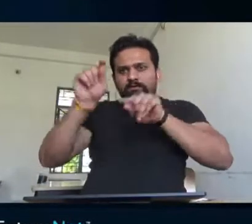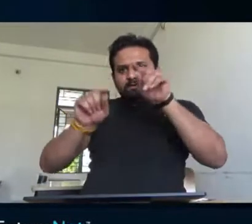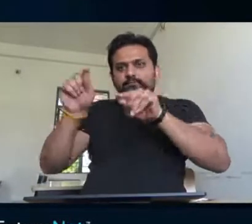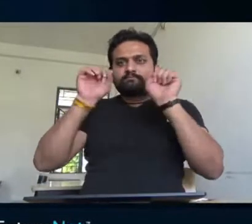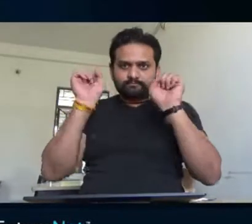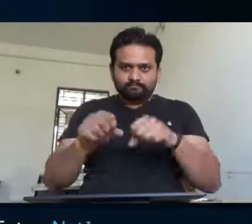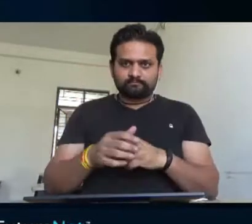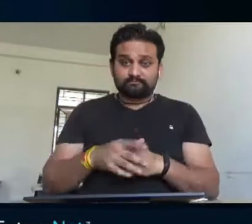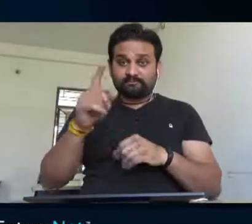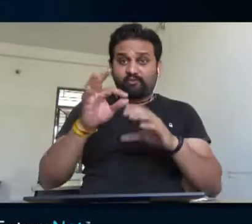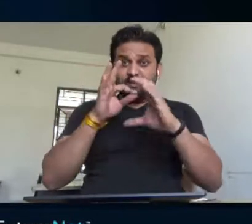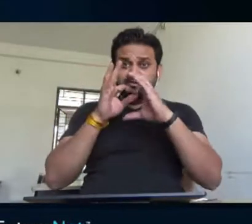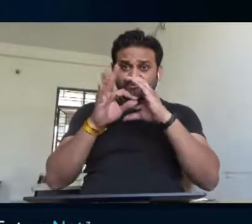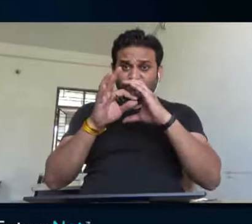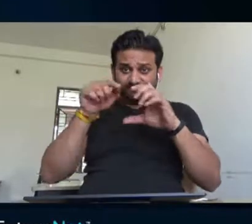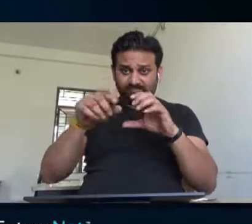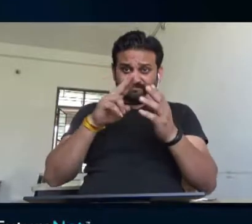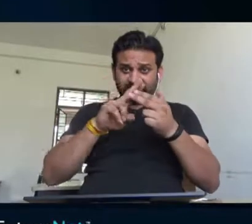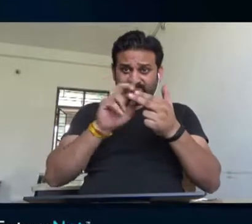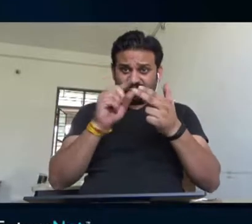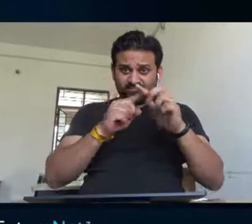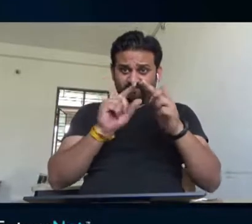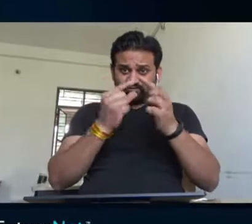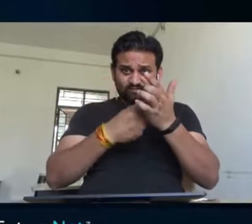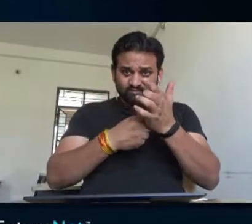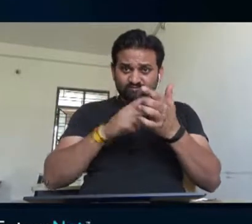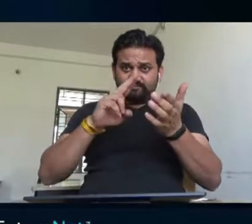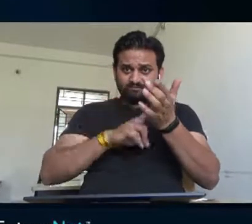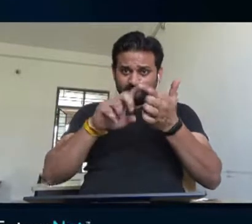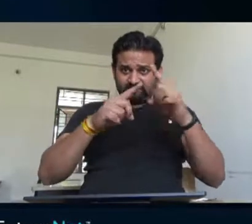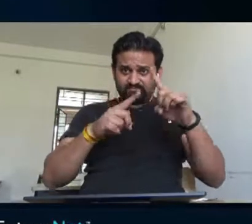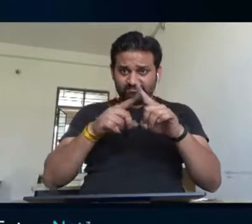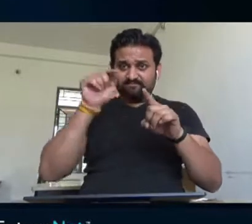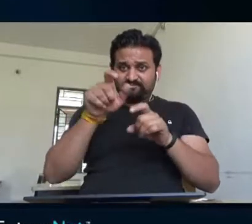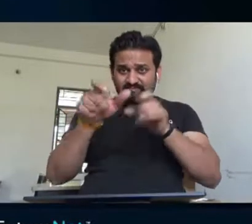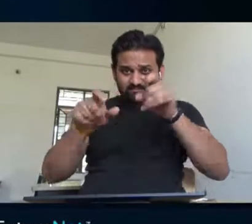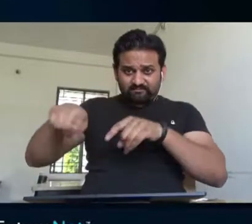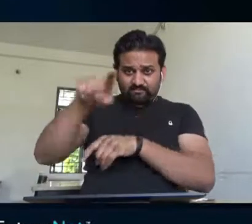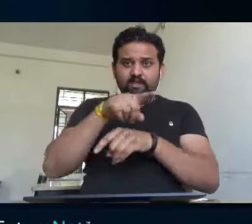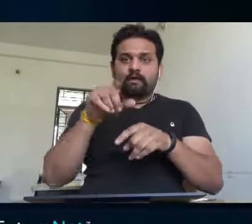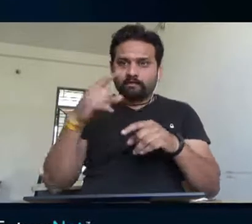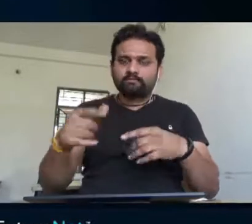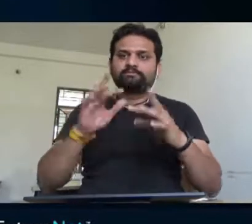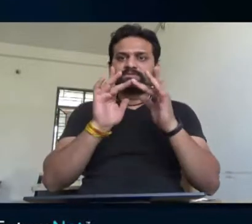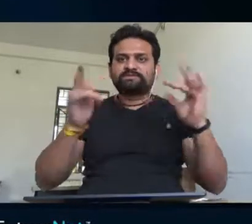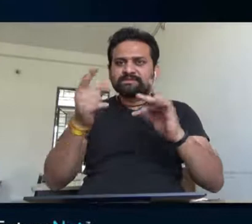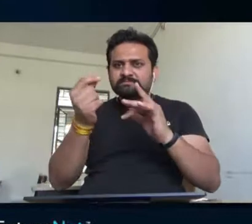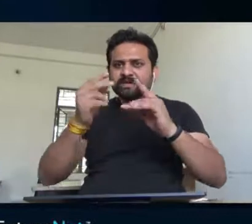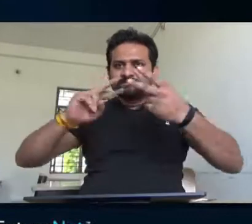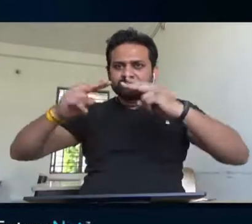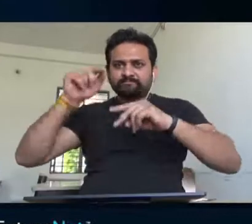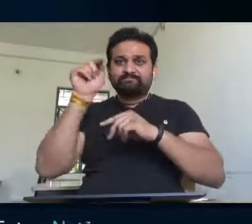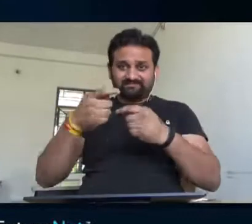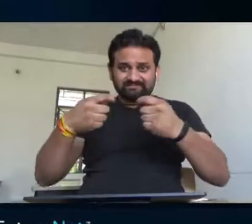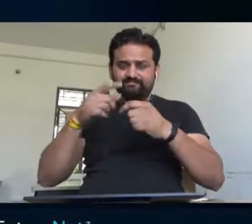not only the FutureNet guys take a look to the Futuro, all these cryptocurrencies guys, these cryptocurrency people are taking a